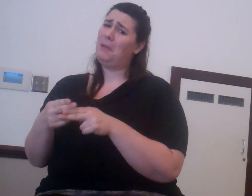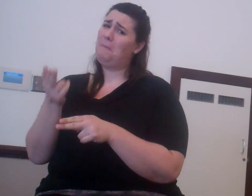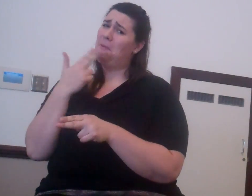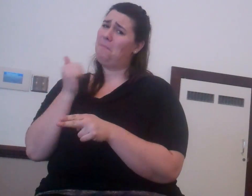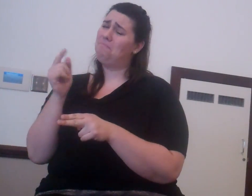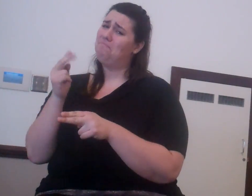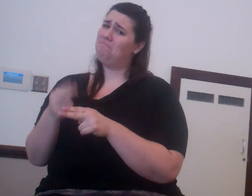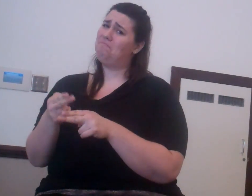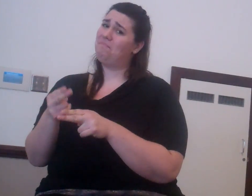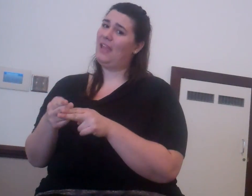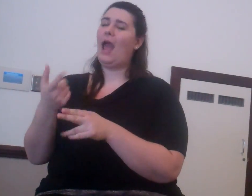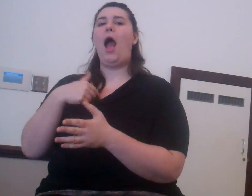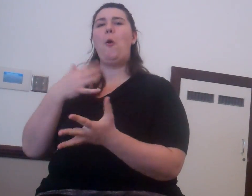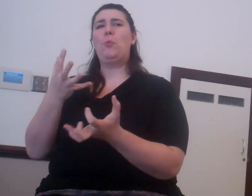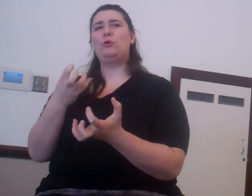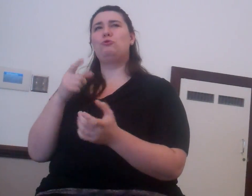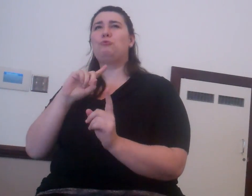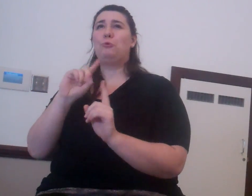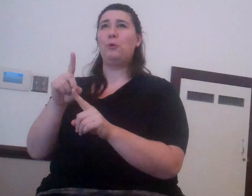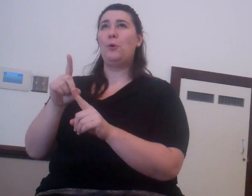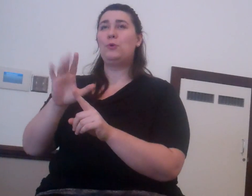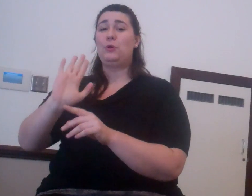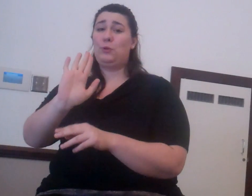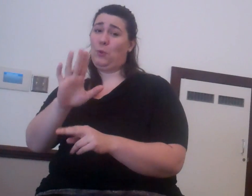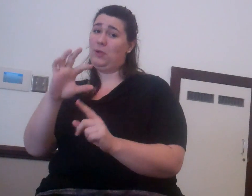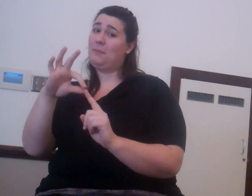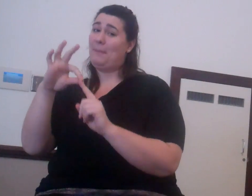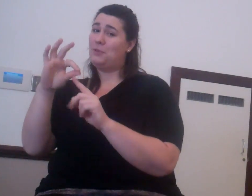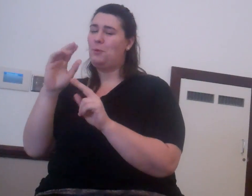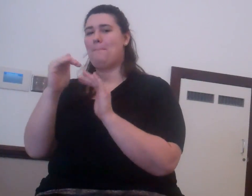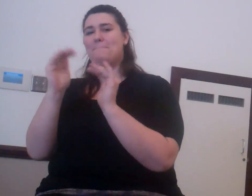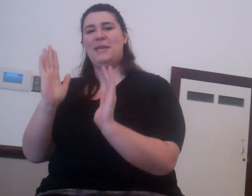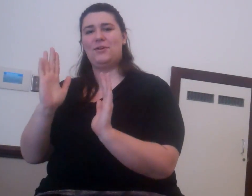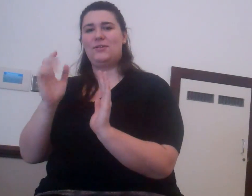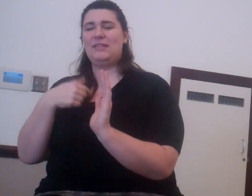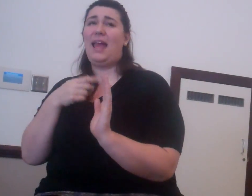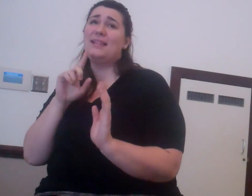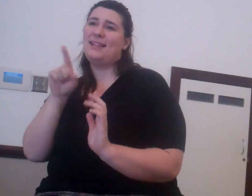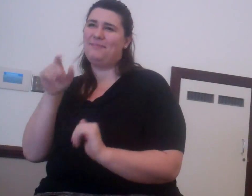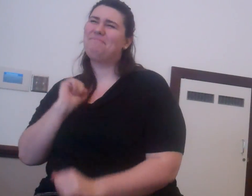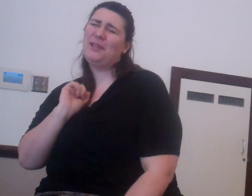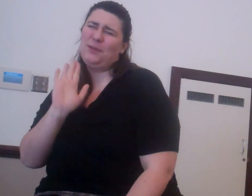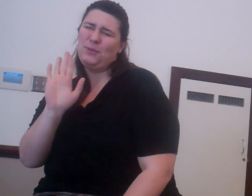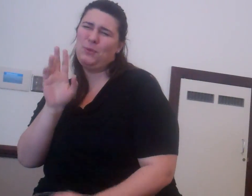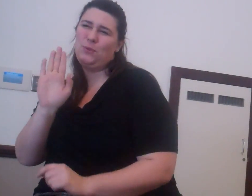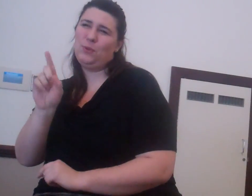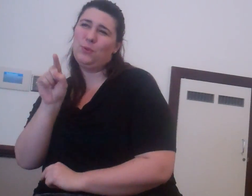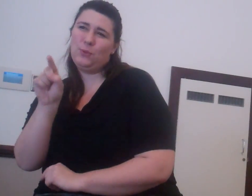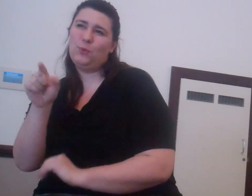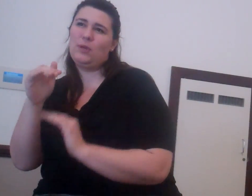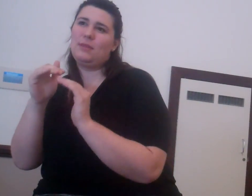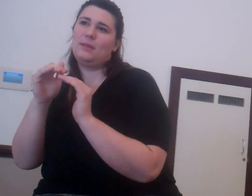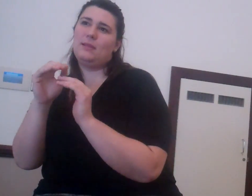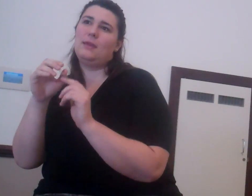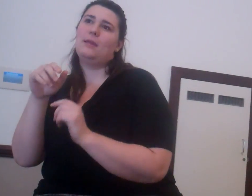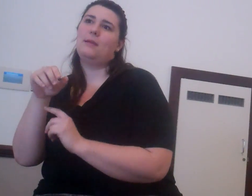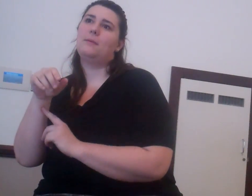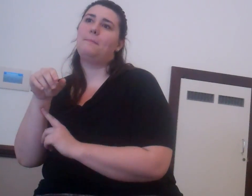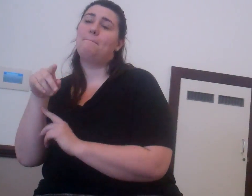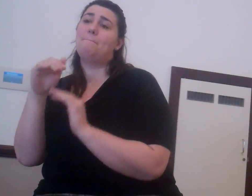like that. But your special peers are, and we don't all have one necessarily, but your special peers would be if